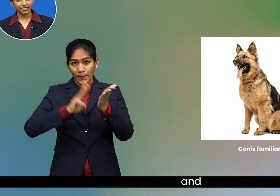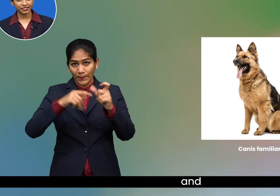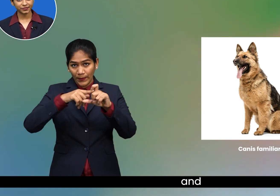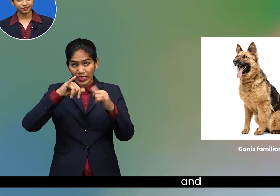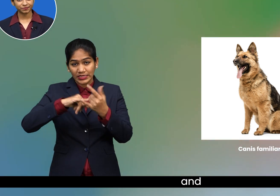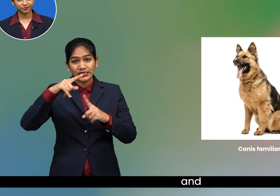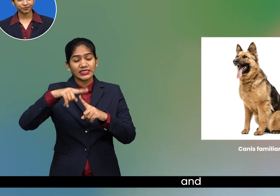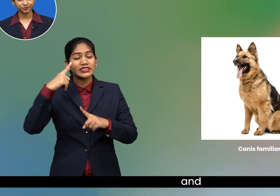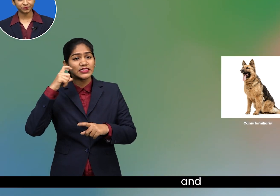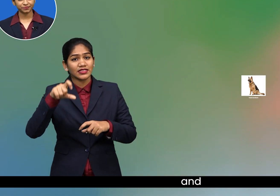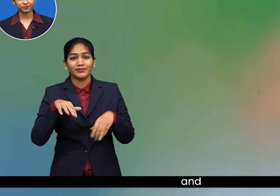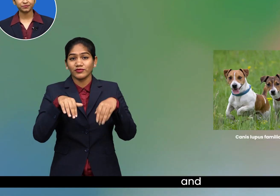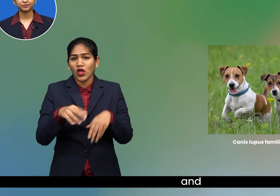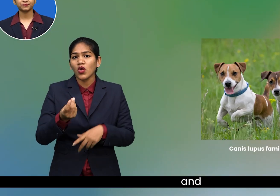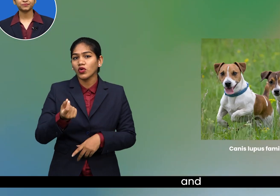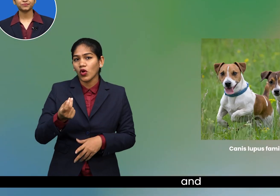and